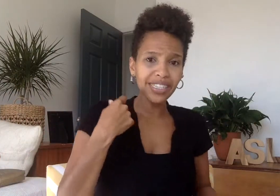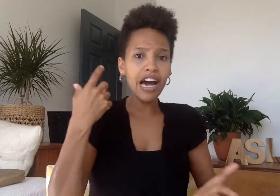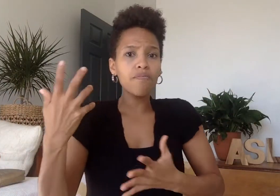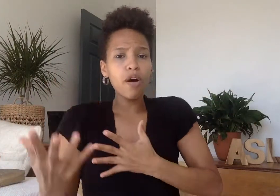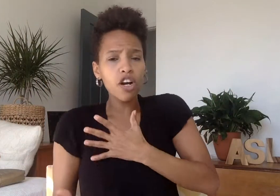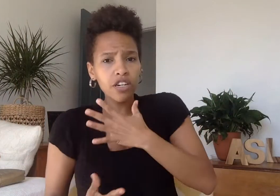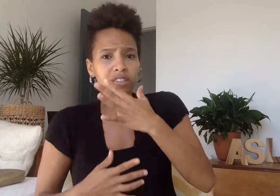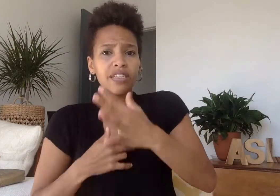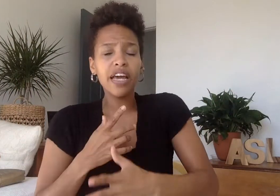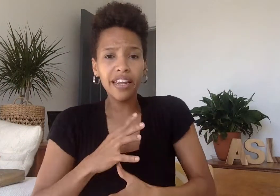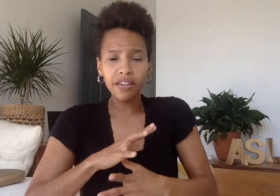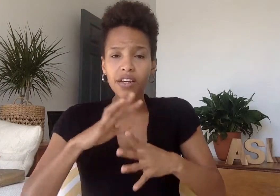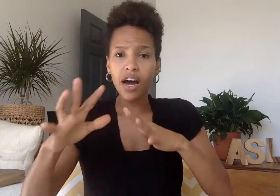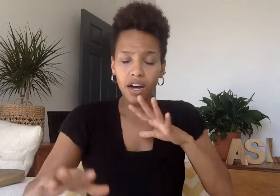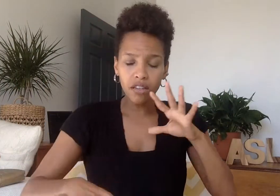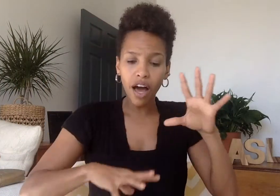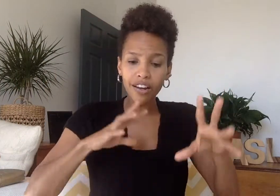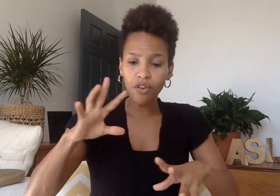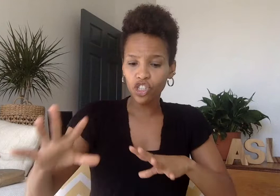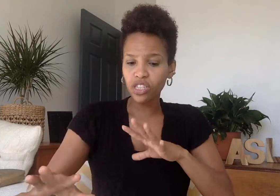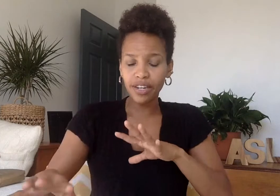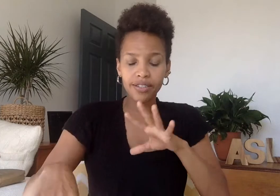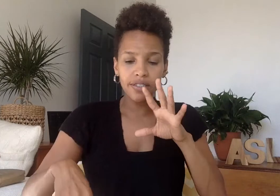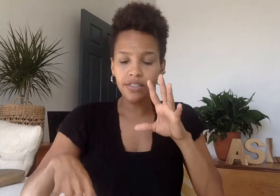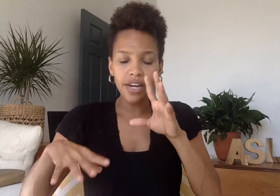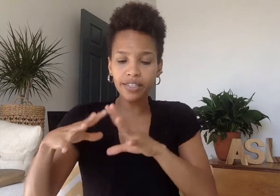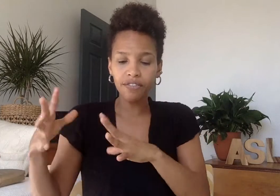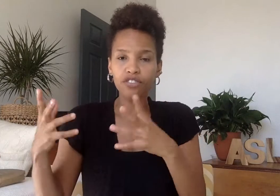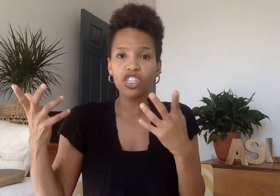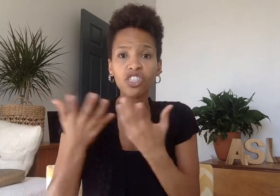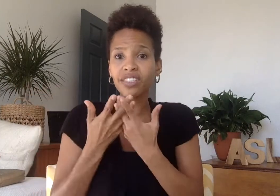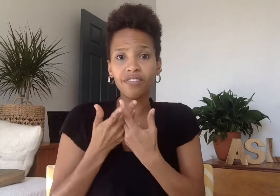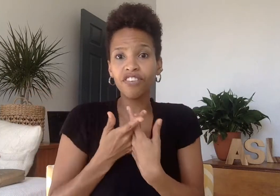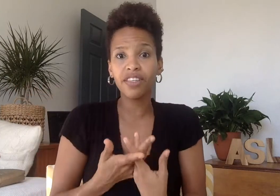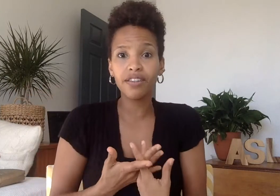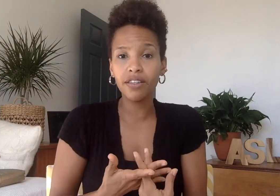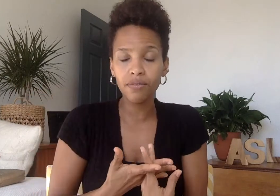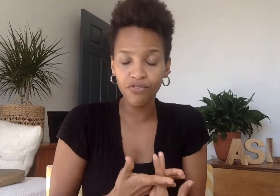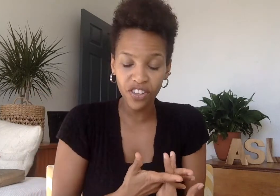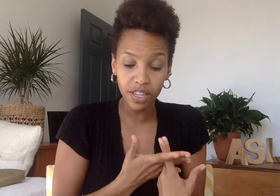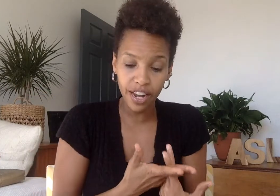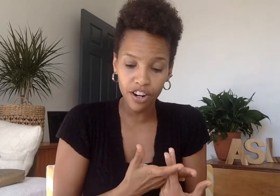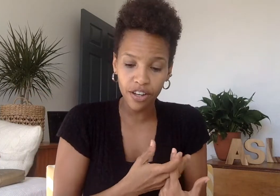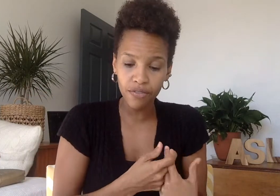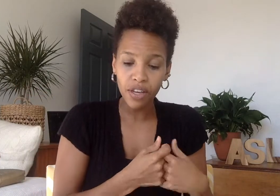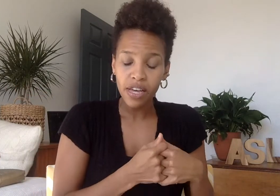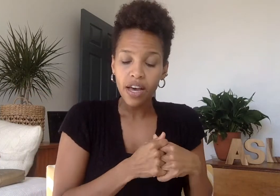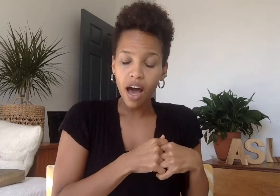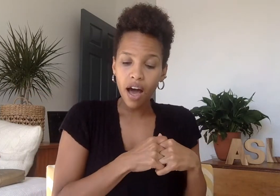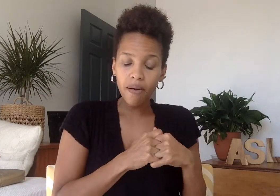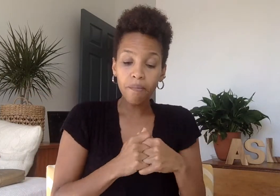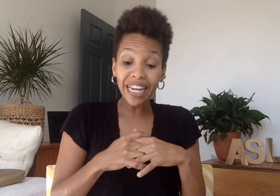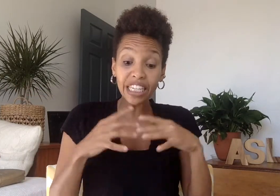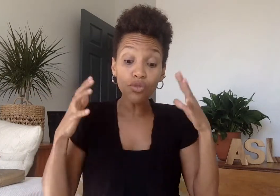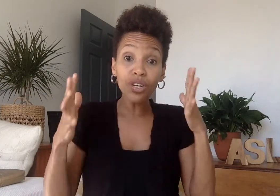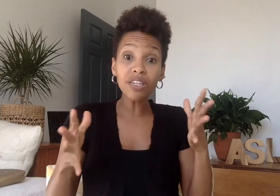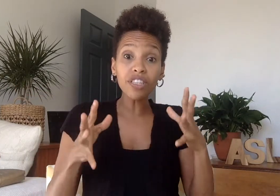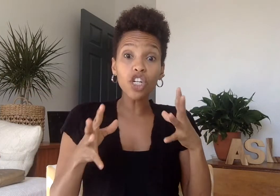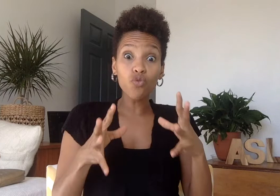down part and a lot of what she does doesn't fit the narrative. But it's really, really